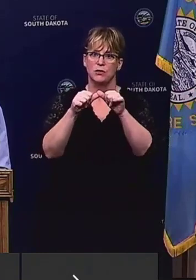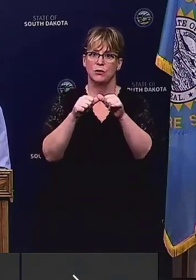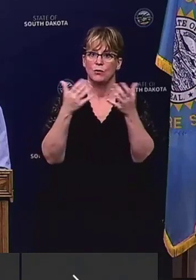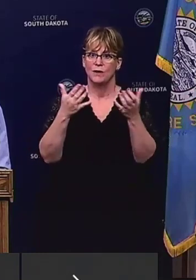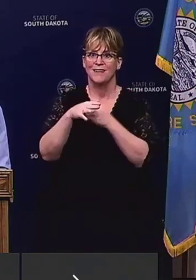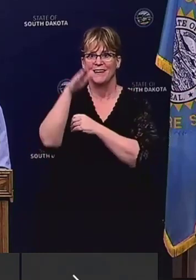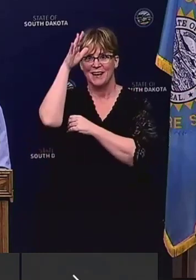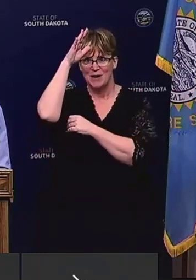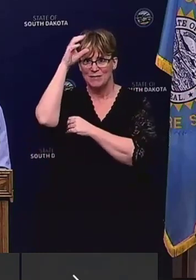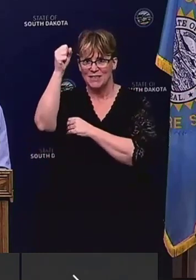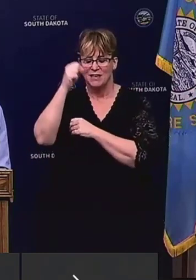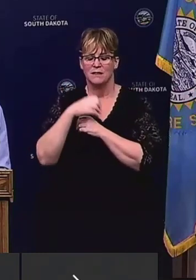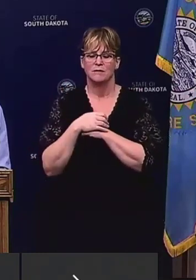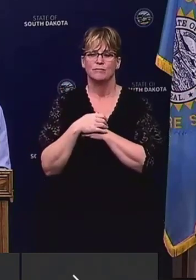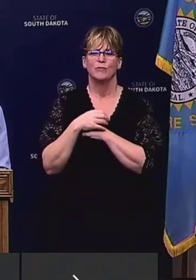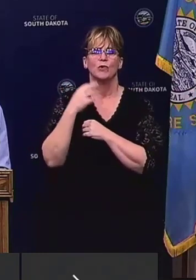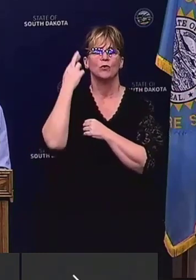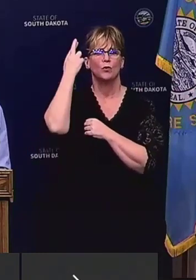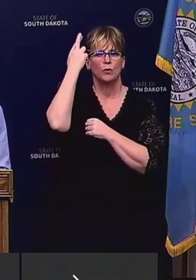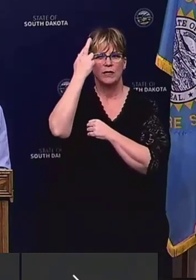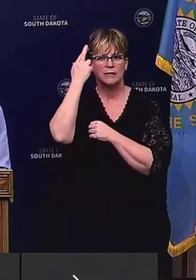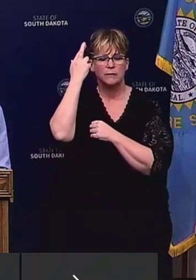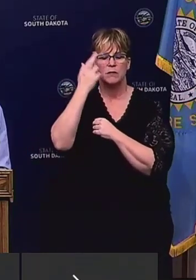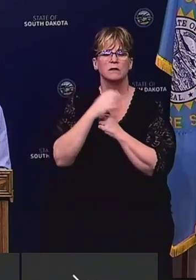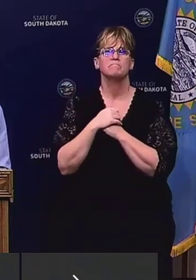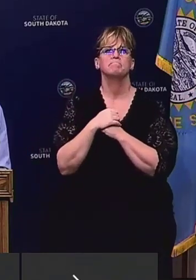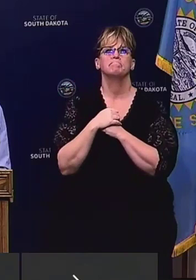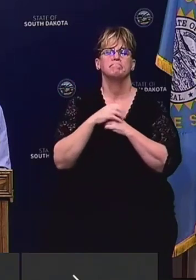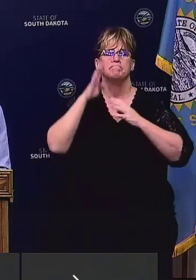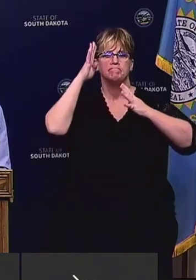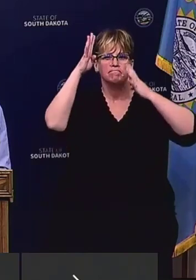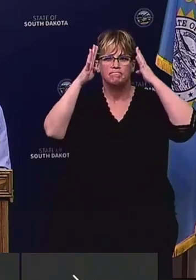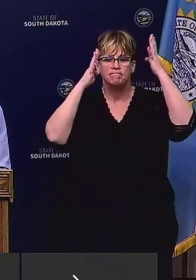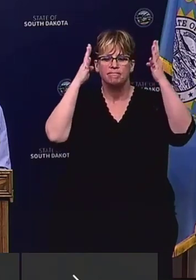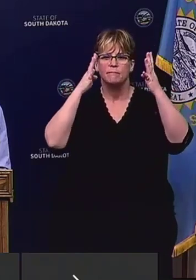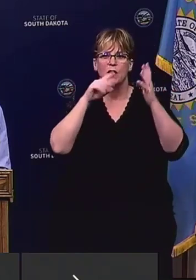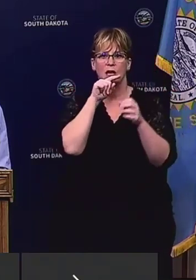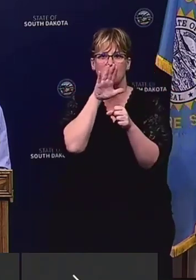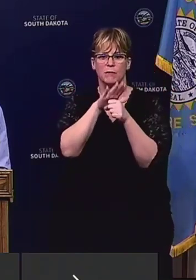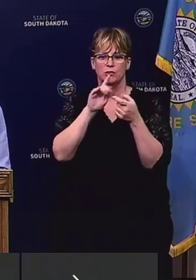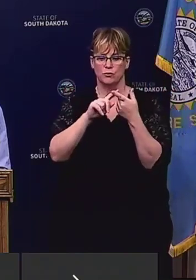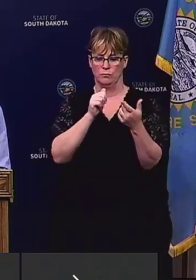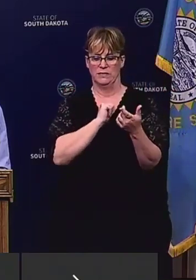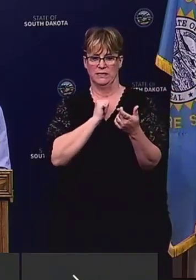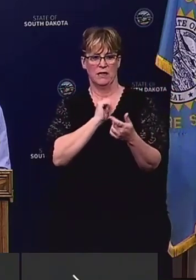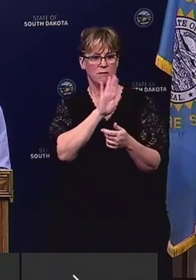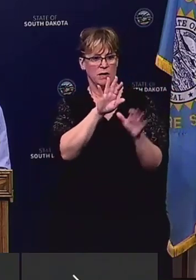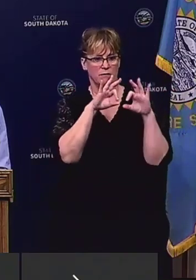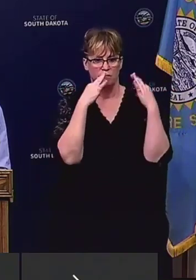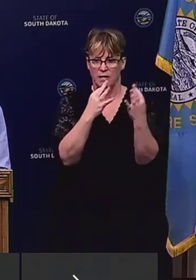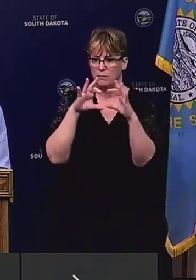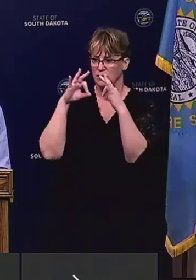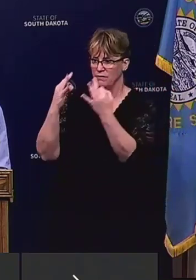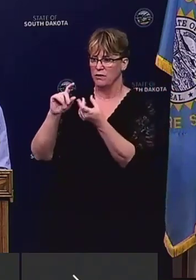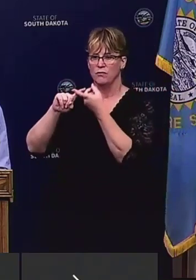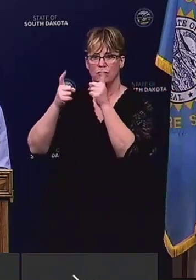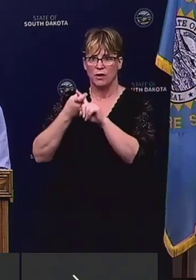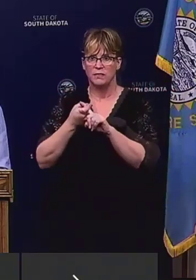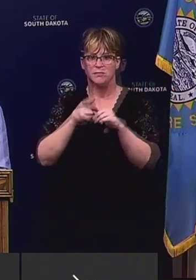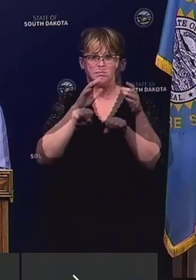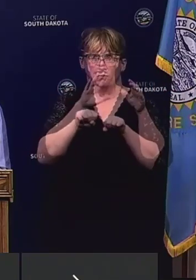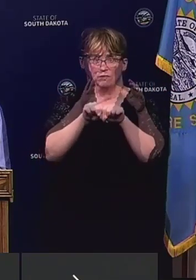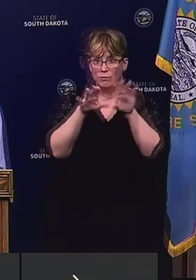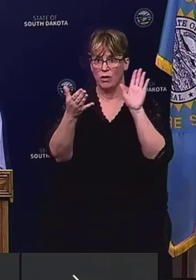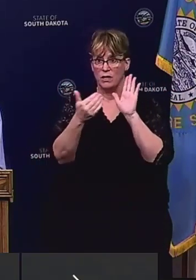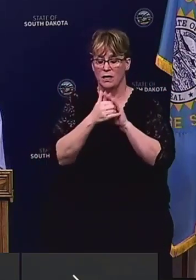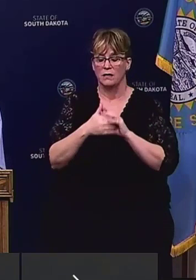common sense, reasonableness, innovation, and a commitment to themselves, their families, and in turn, their